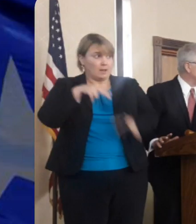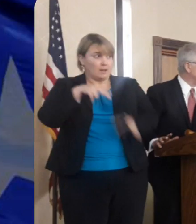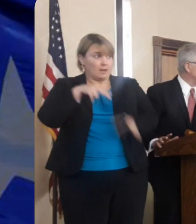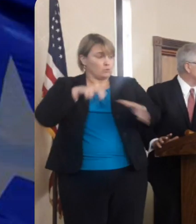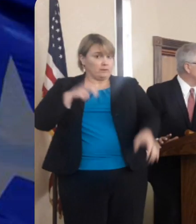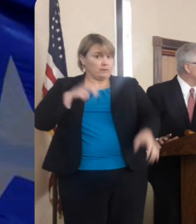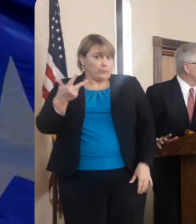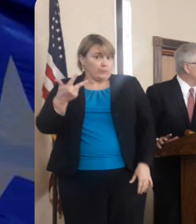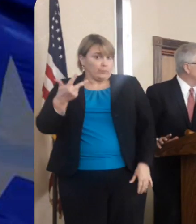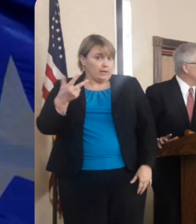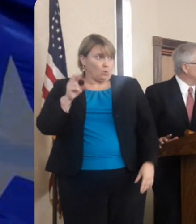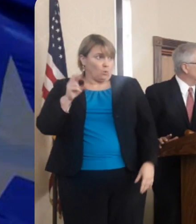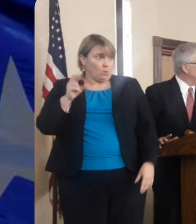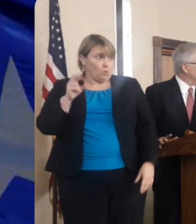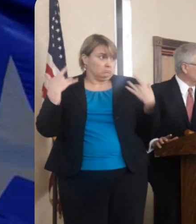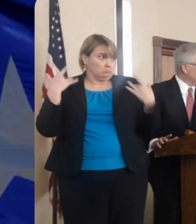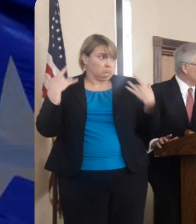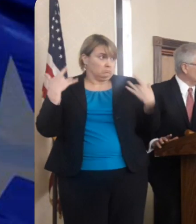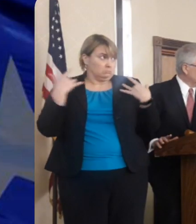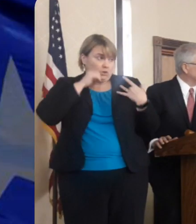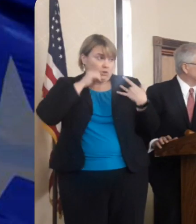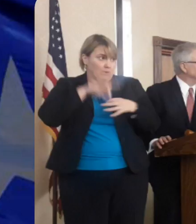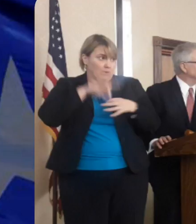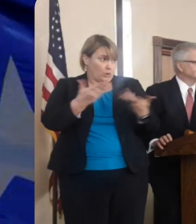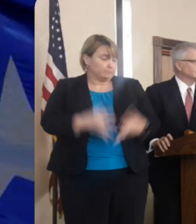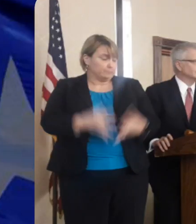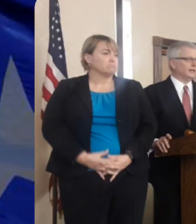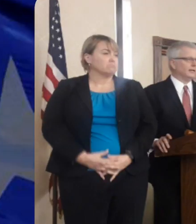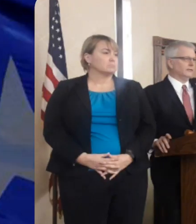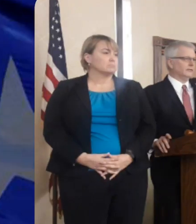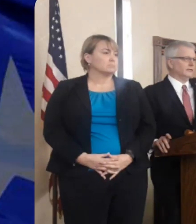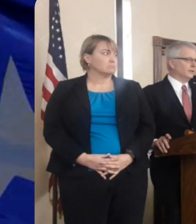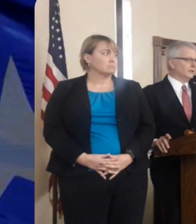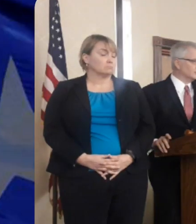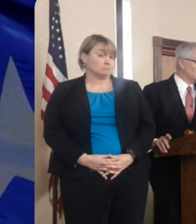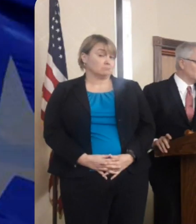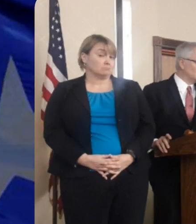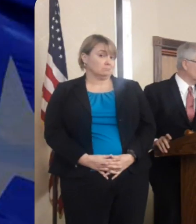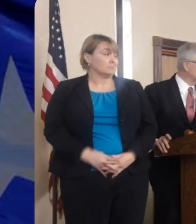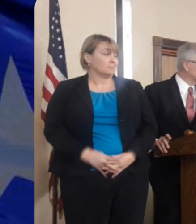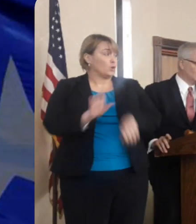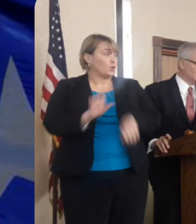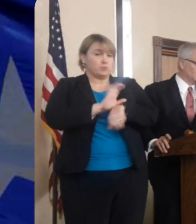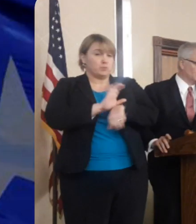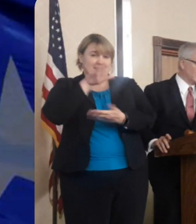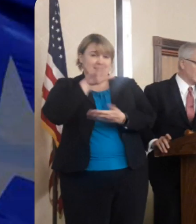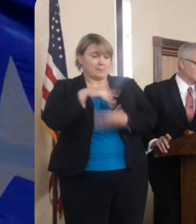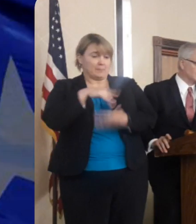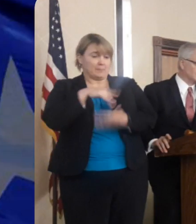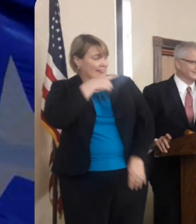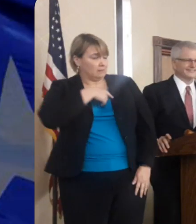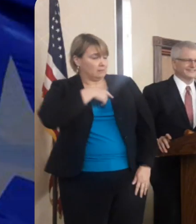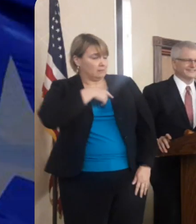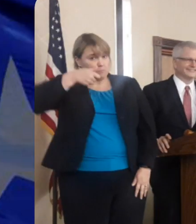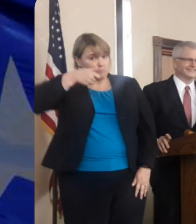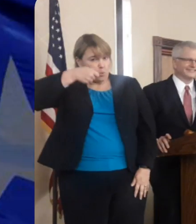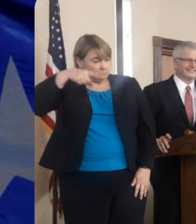vote. Go. And there's the computer over there.